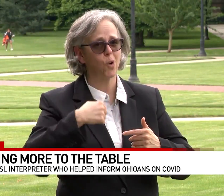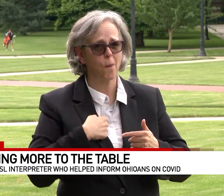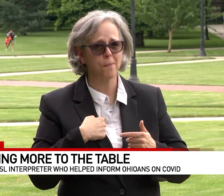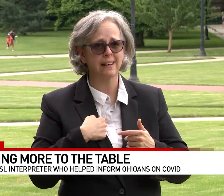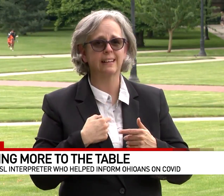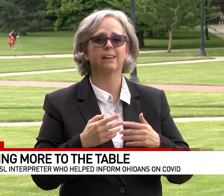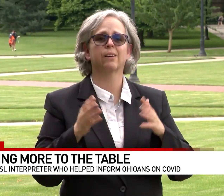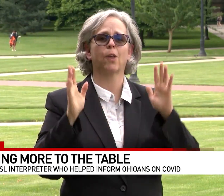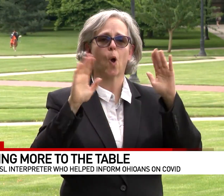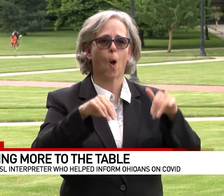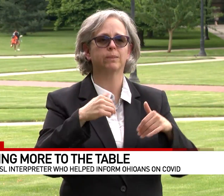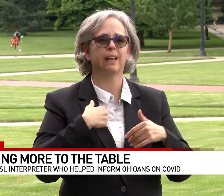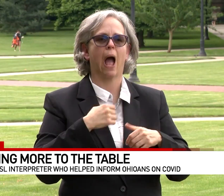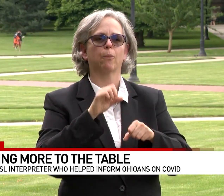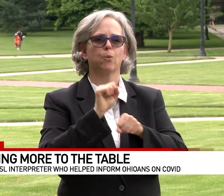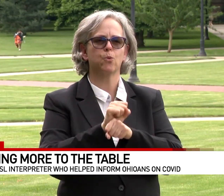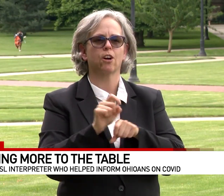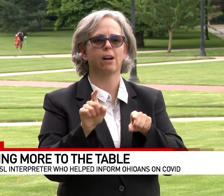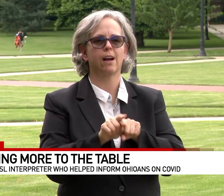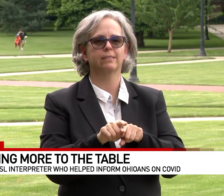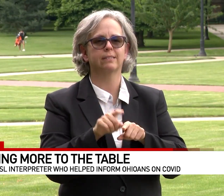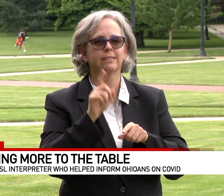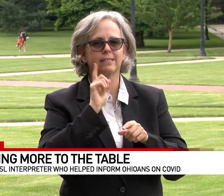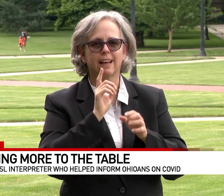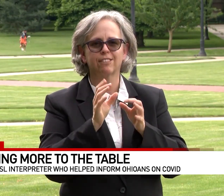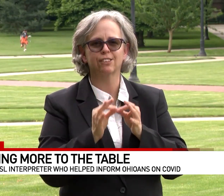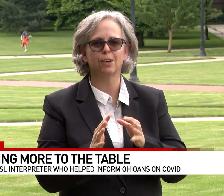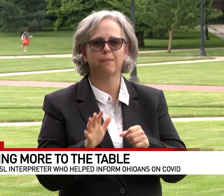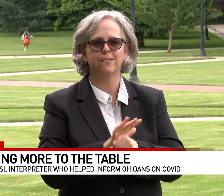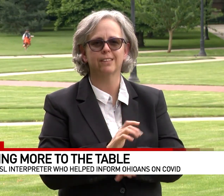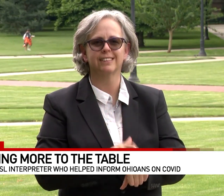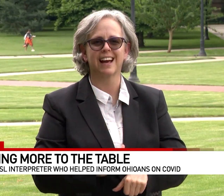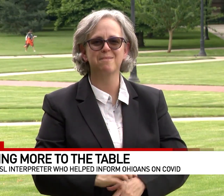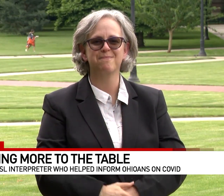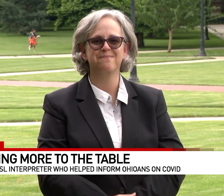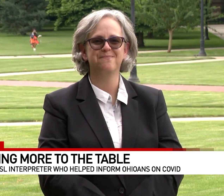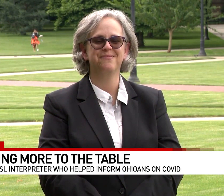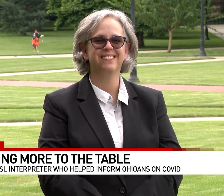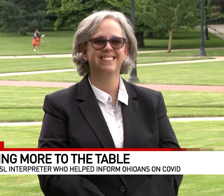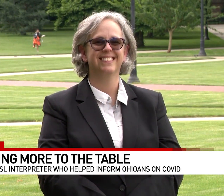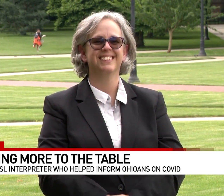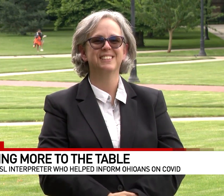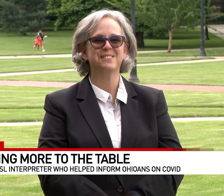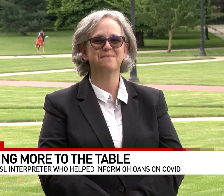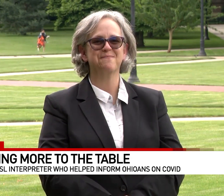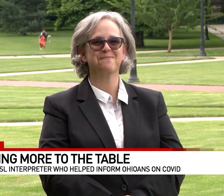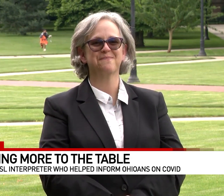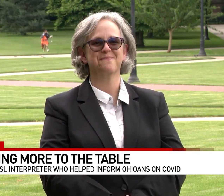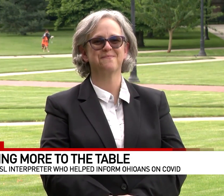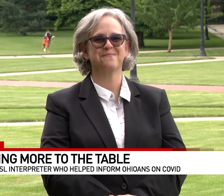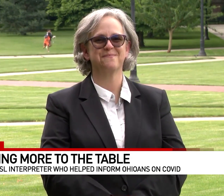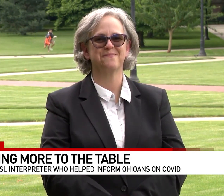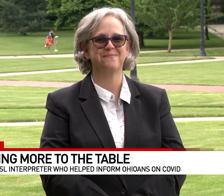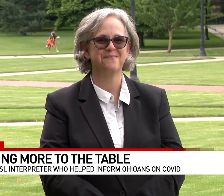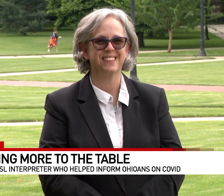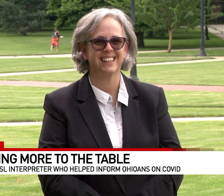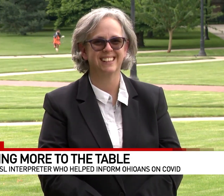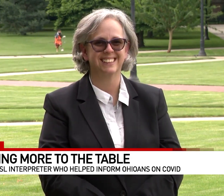Let's see, moving forward, what's next for me, I'm actually hoping on working on becoming a deaf interpreter